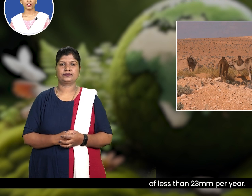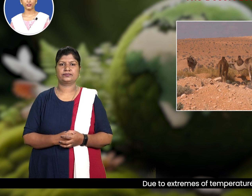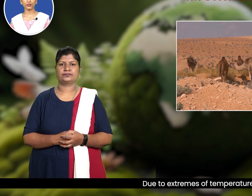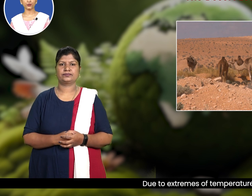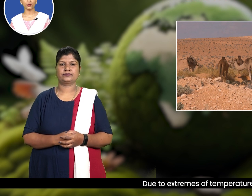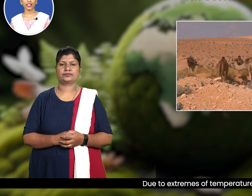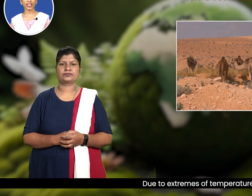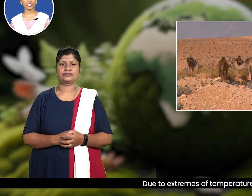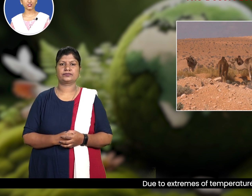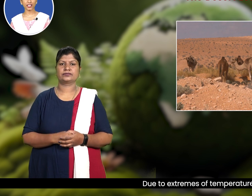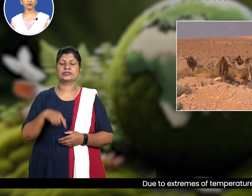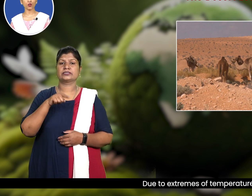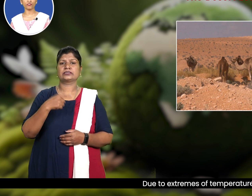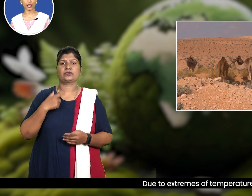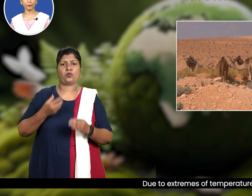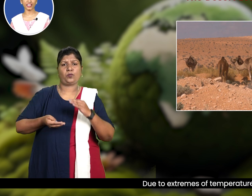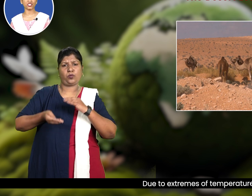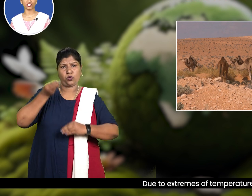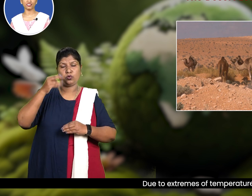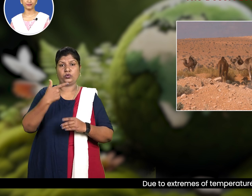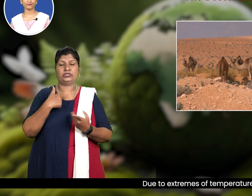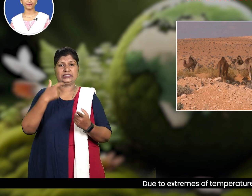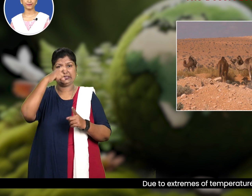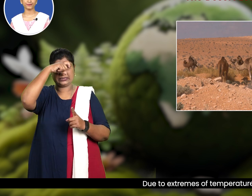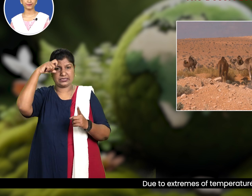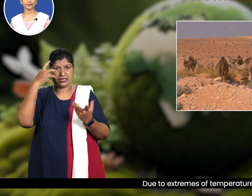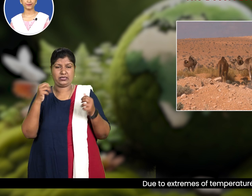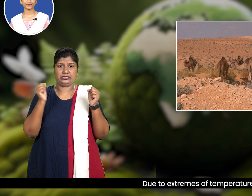Due to extremes of temperature,